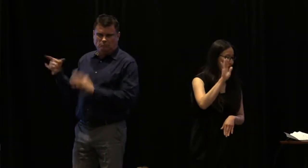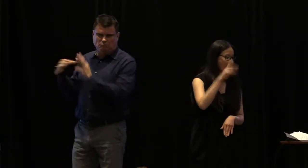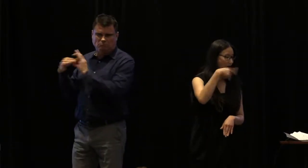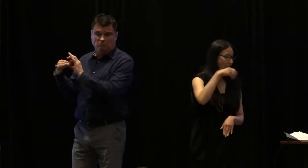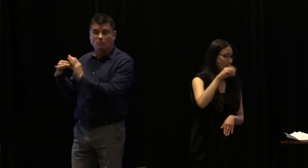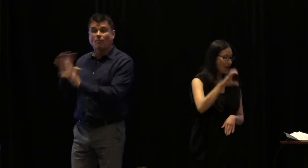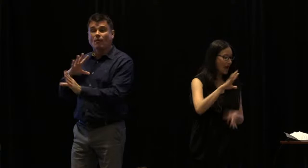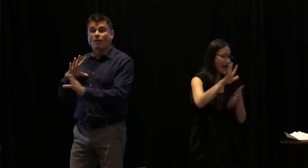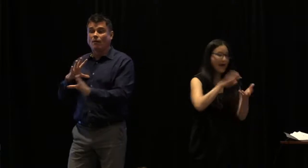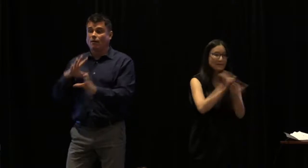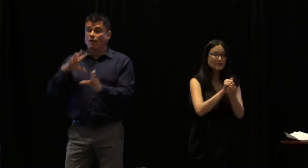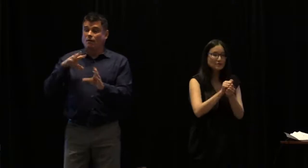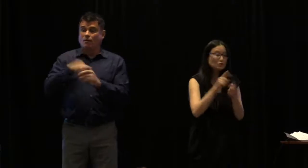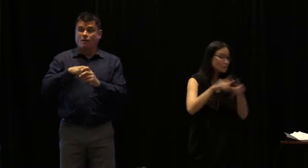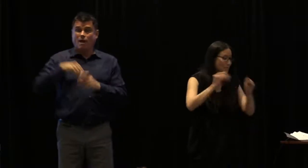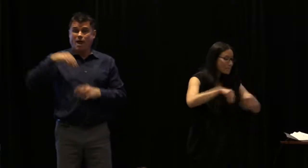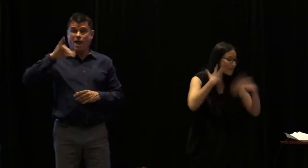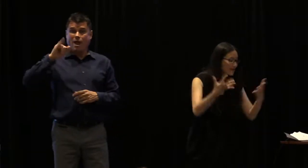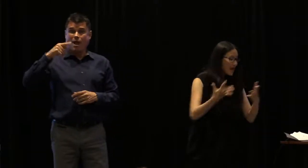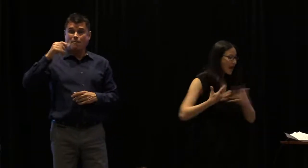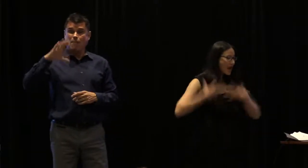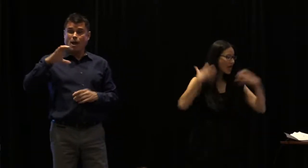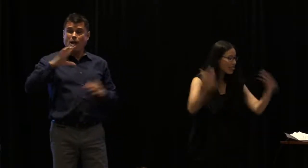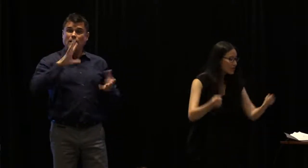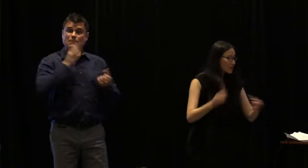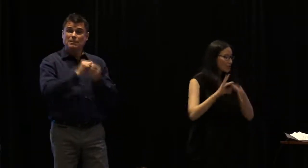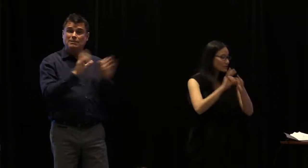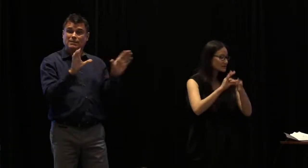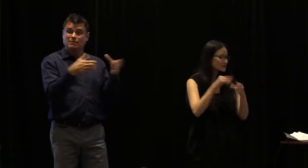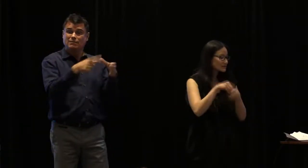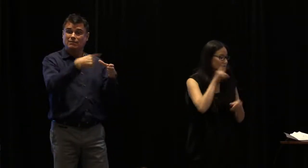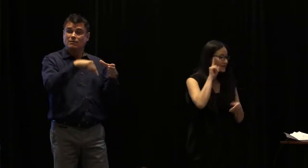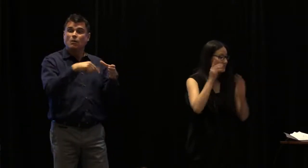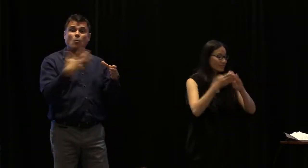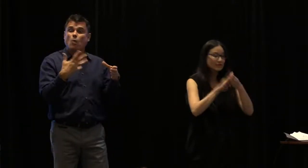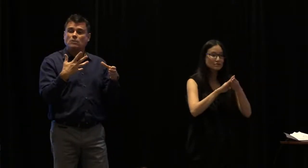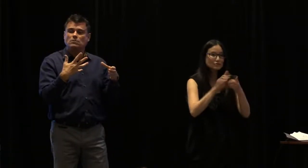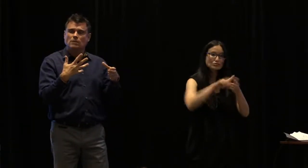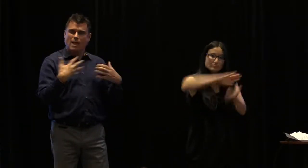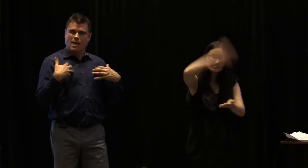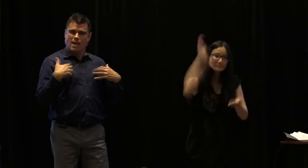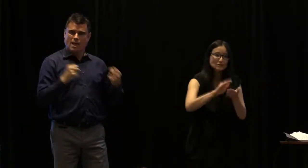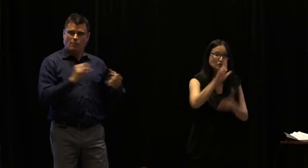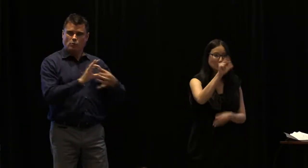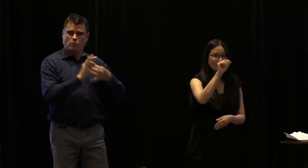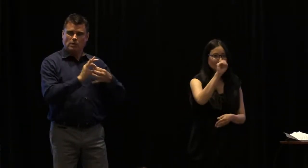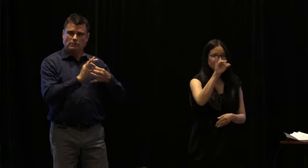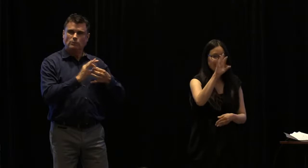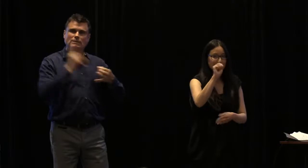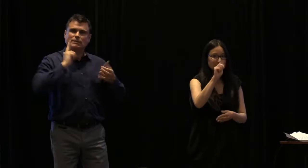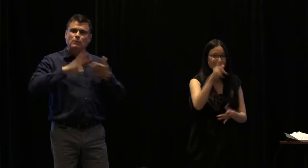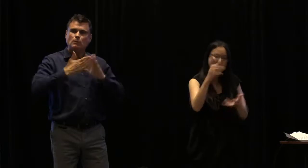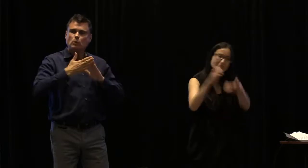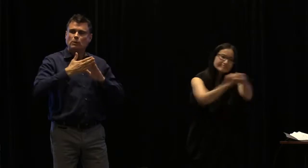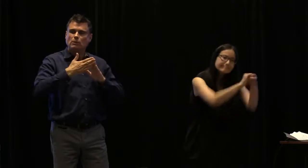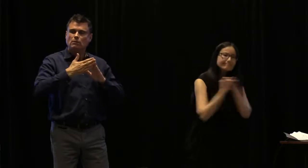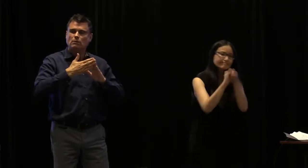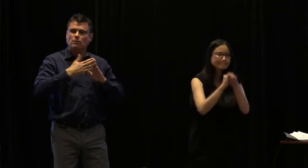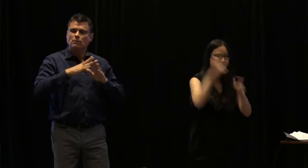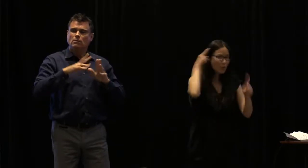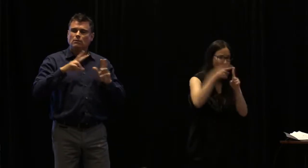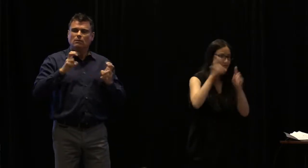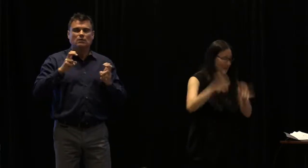And I am on the IBPOC committee to provide healthy relationships in the deaf community and